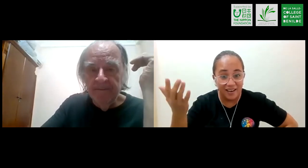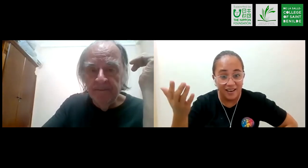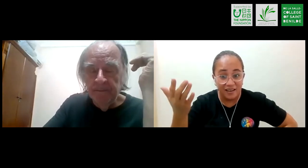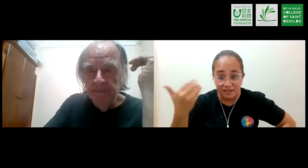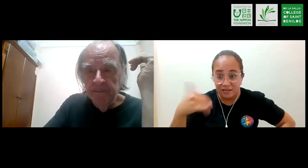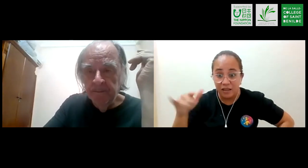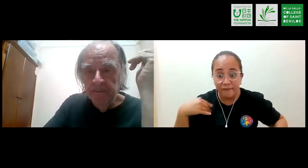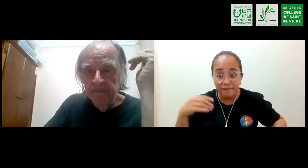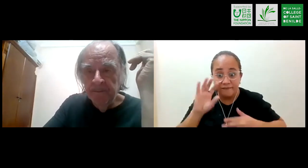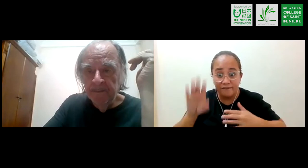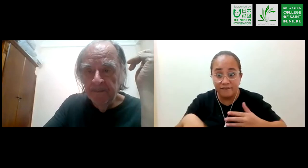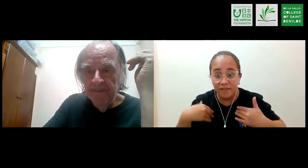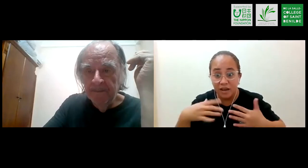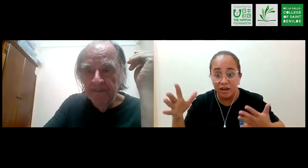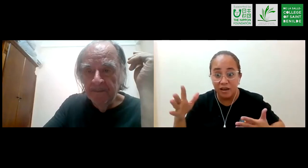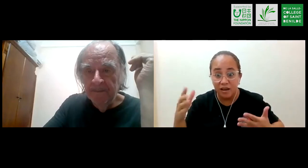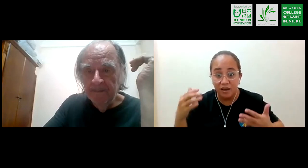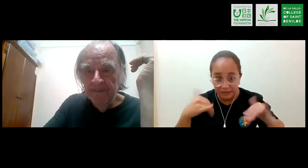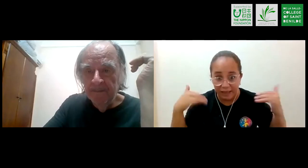still on?